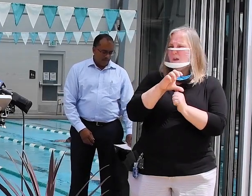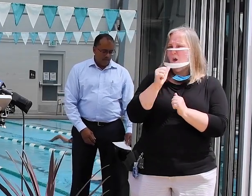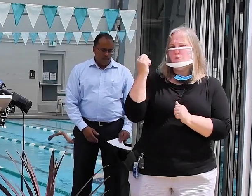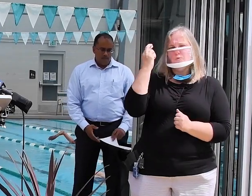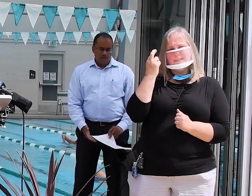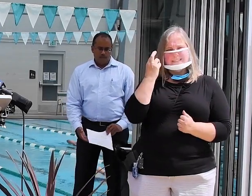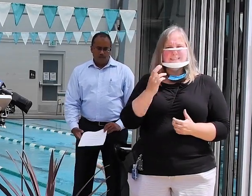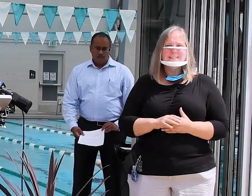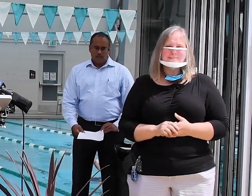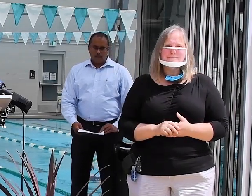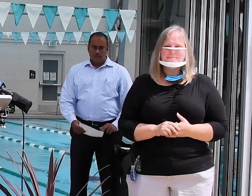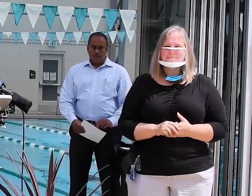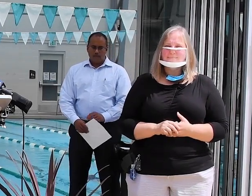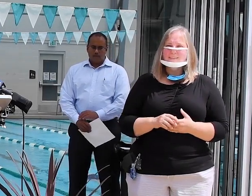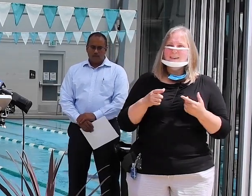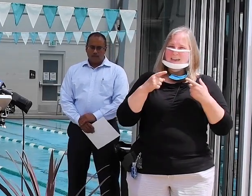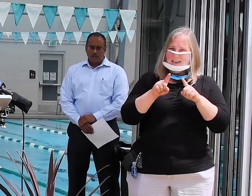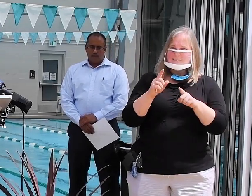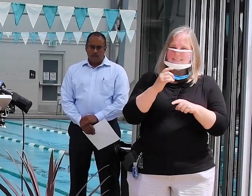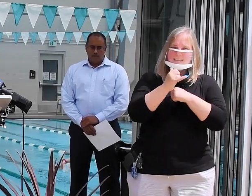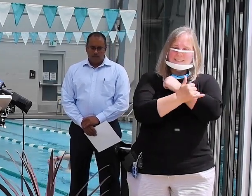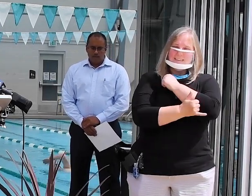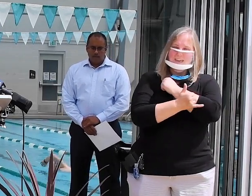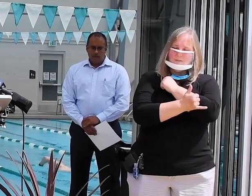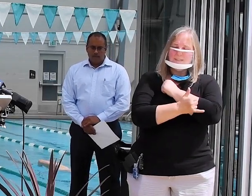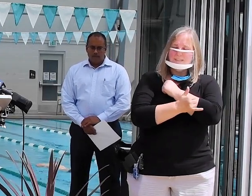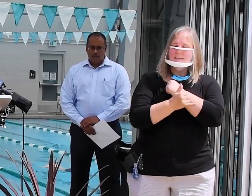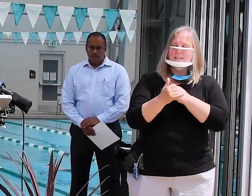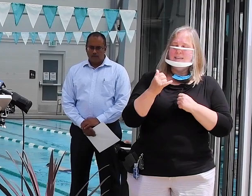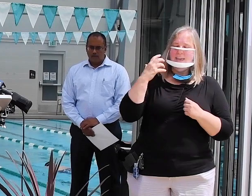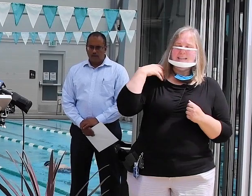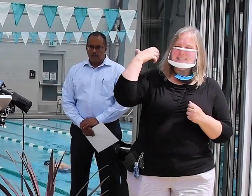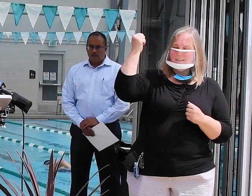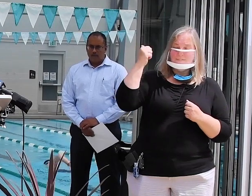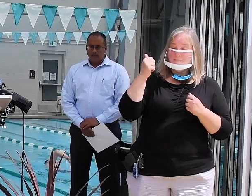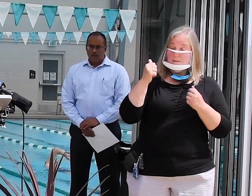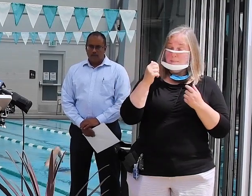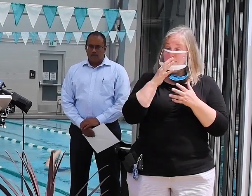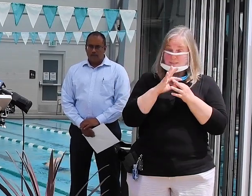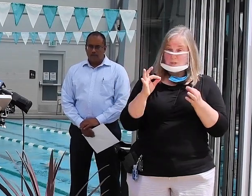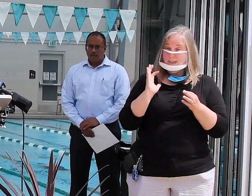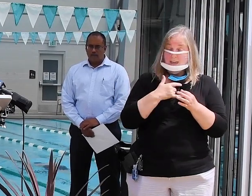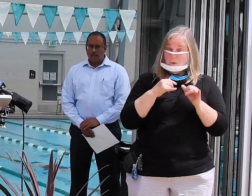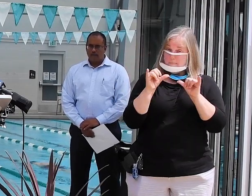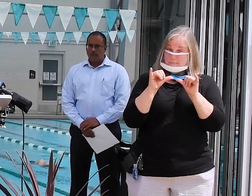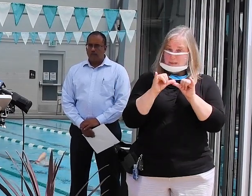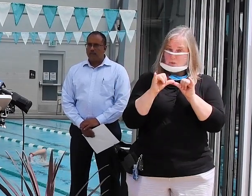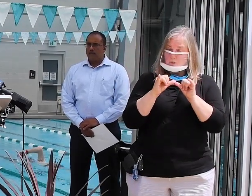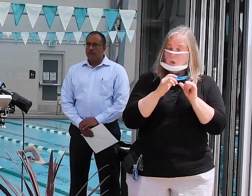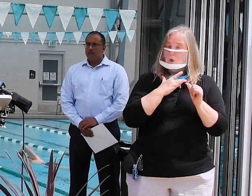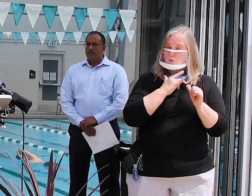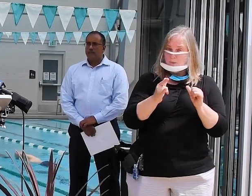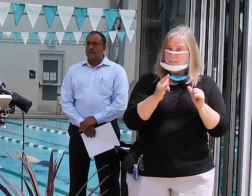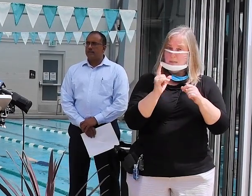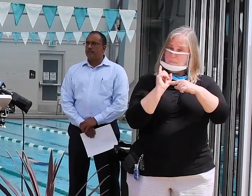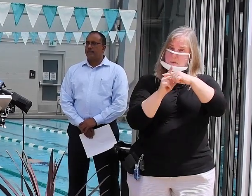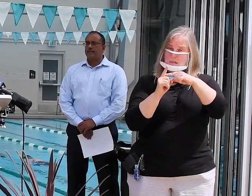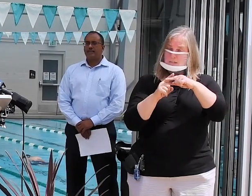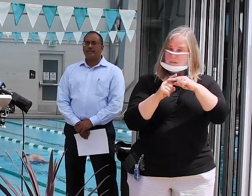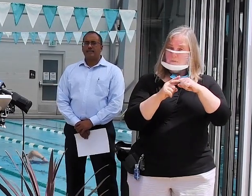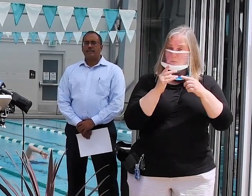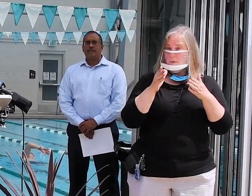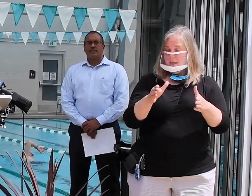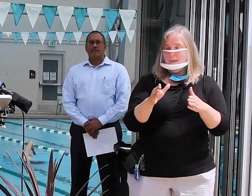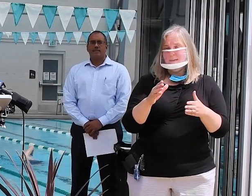purposes. As the county executive mentioned, our metrics are trending in the positive direction. While